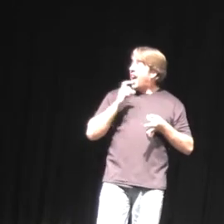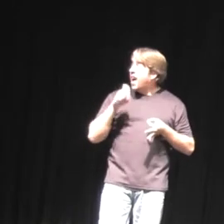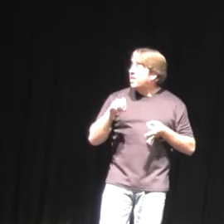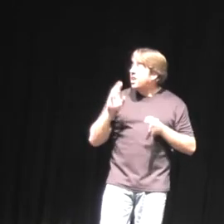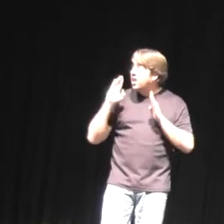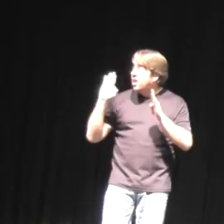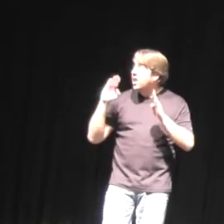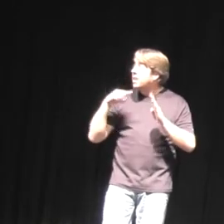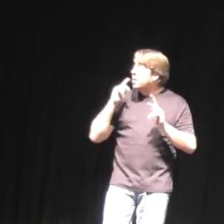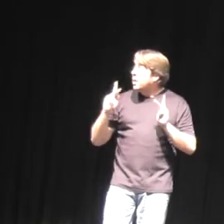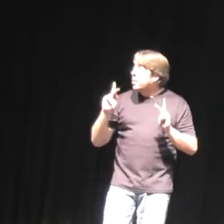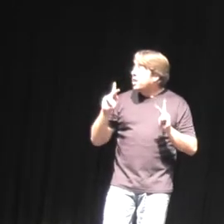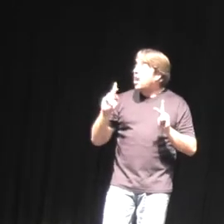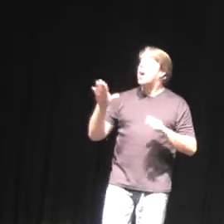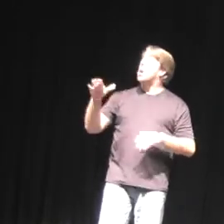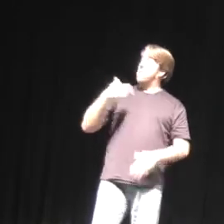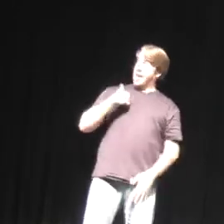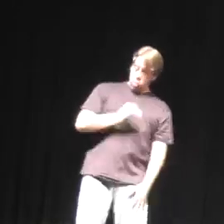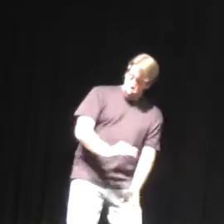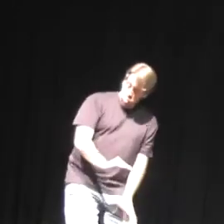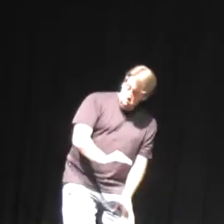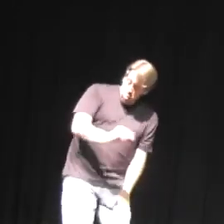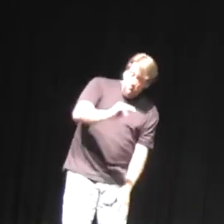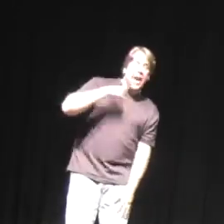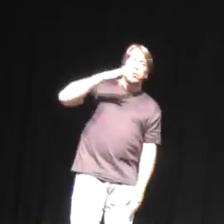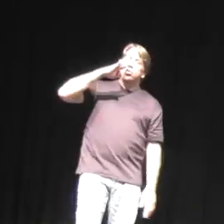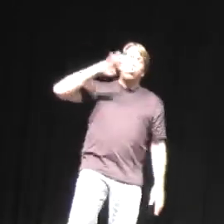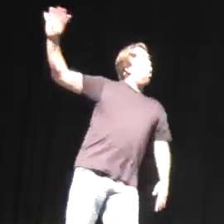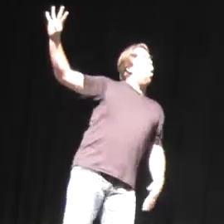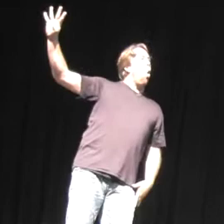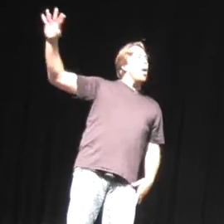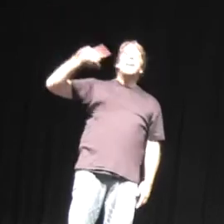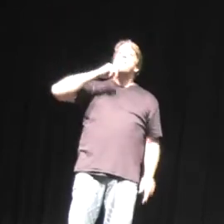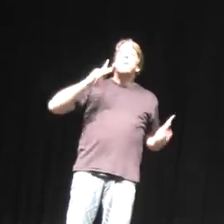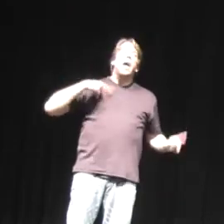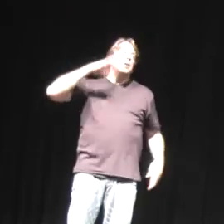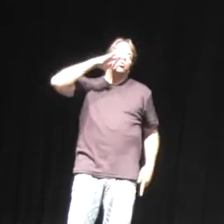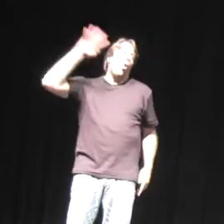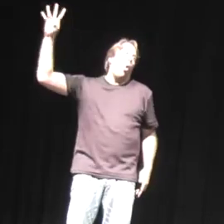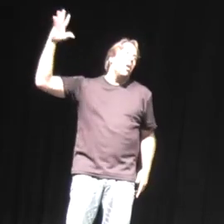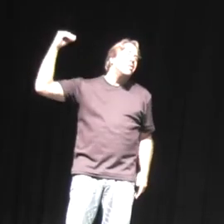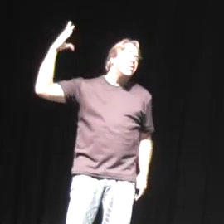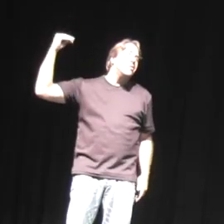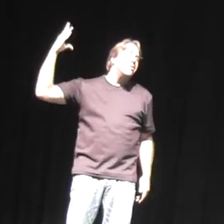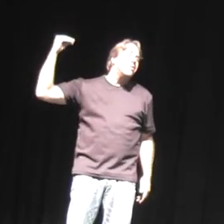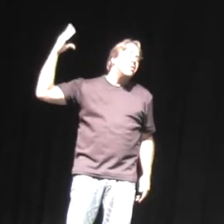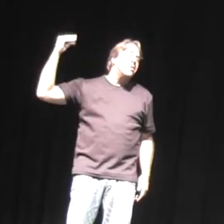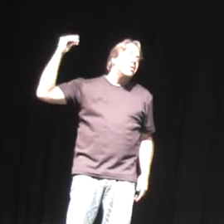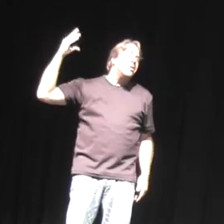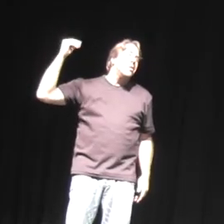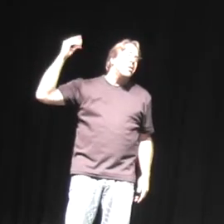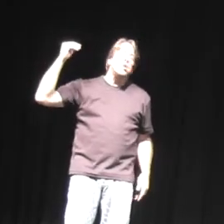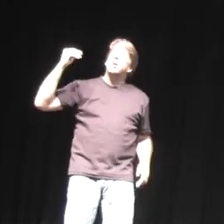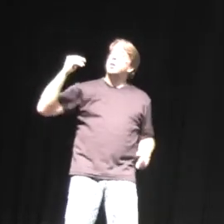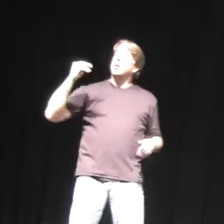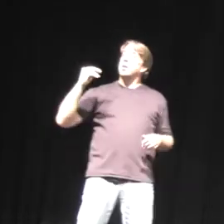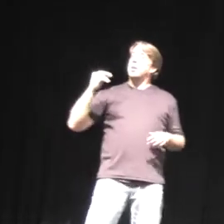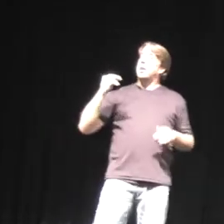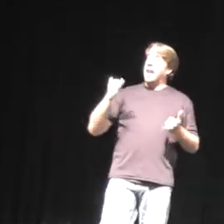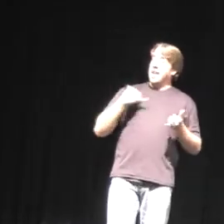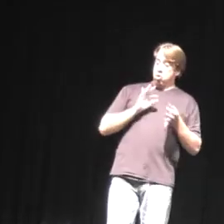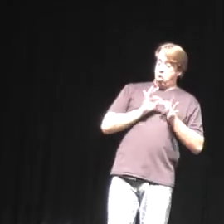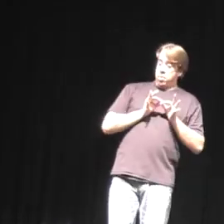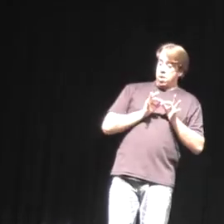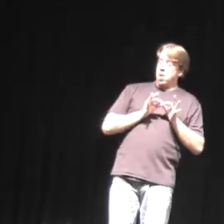Yeah. Like I spent my whole life like not listening to people. Like I've learned through my work